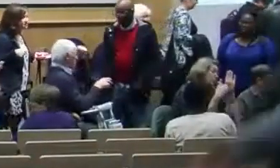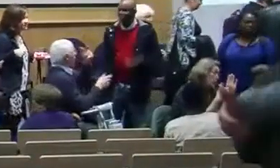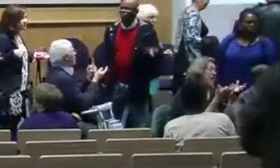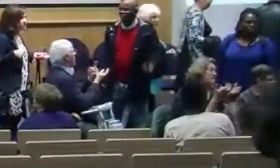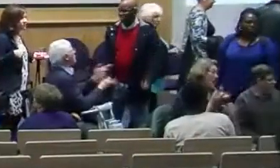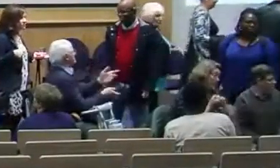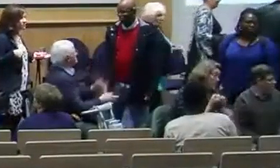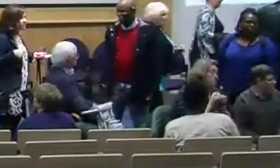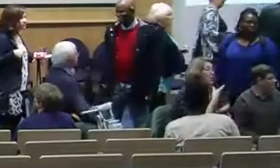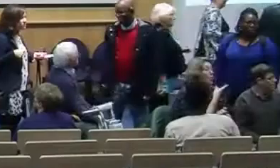yeah. And you know what?